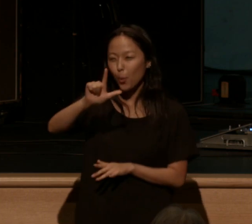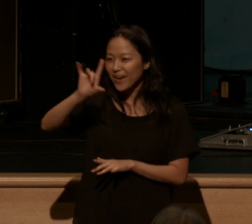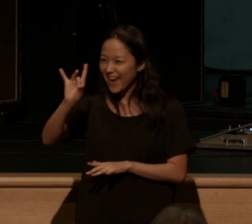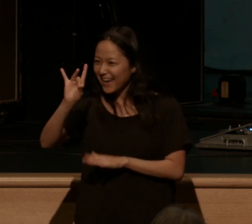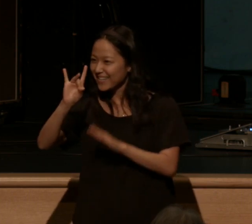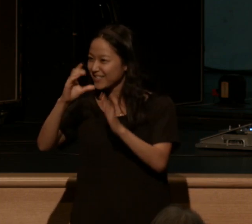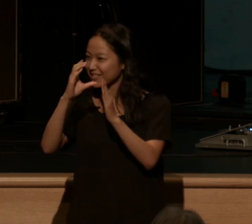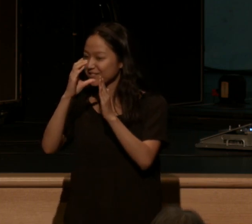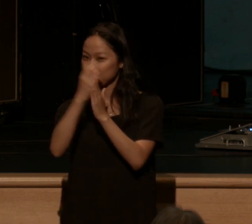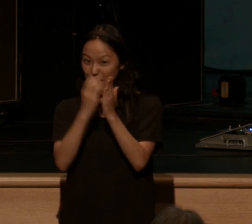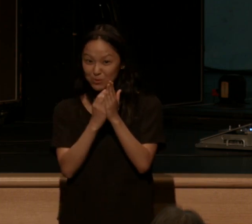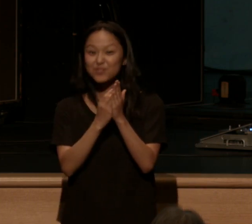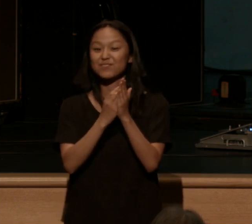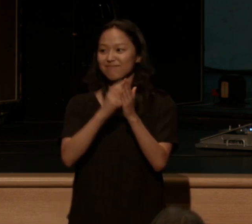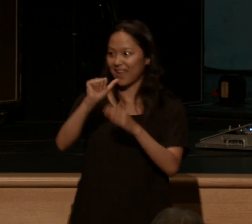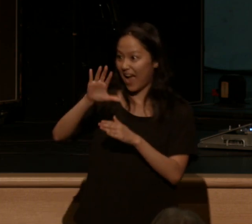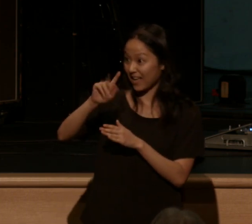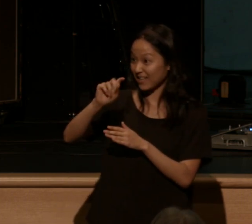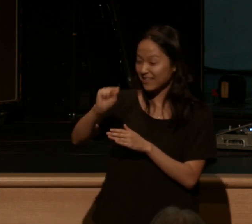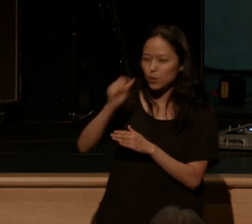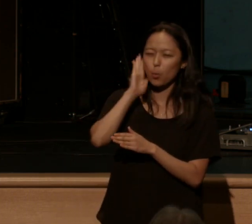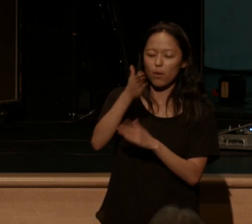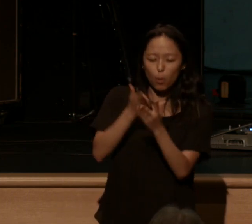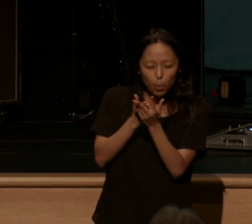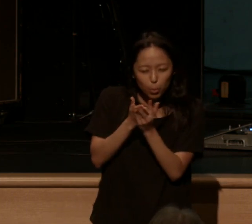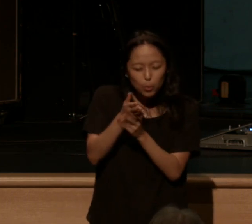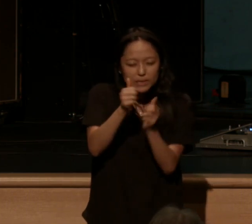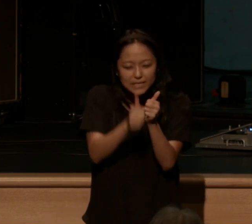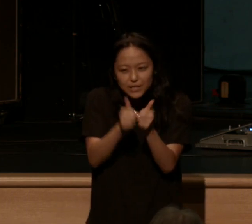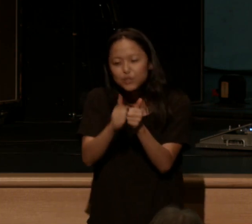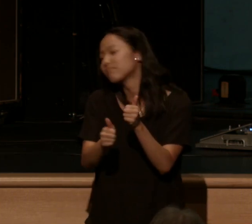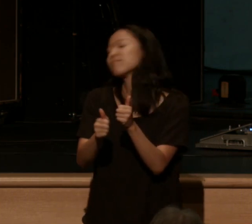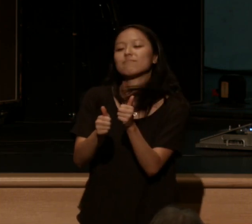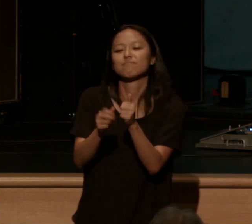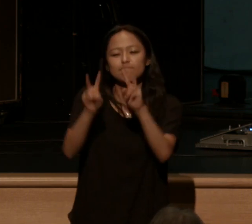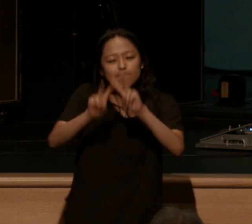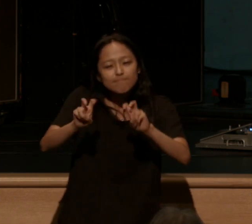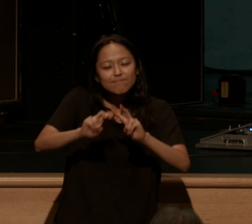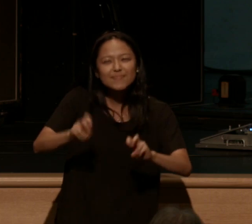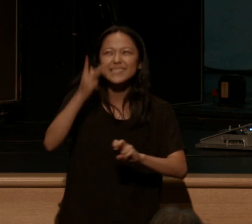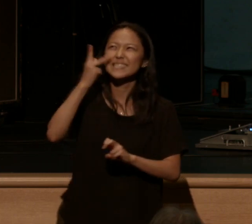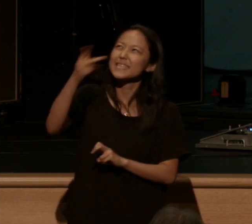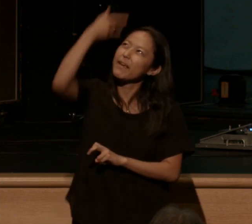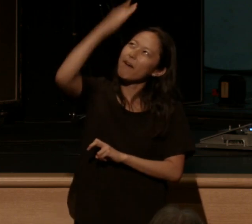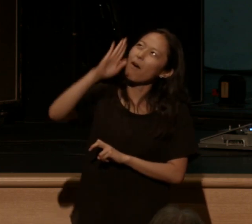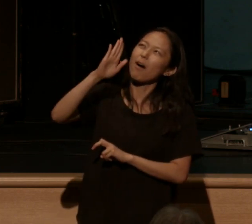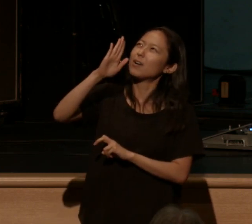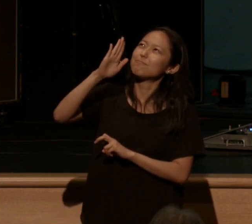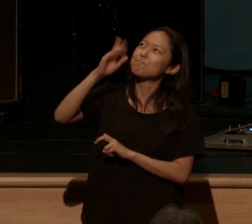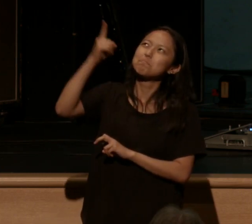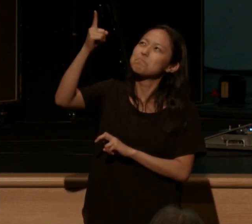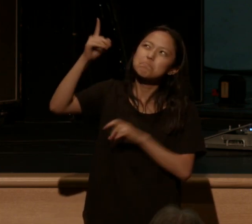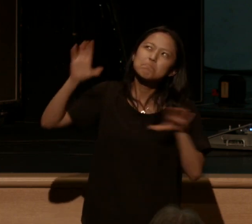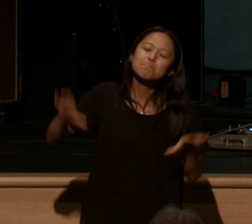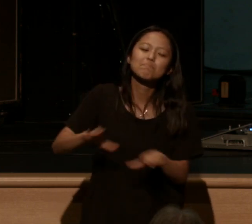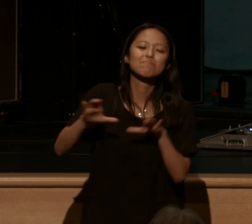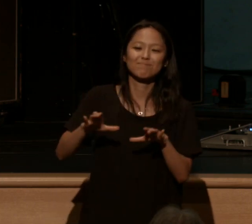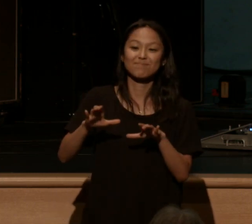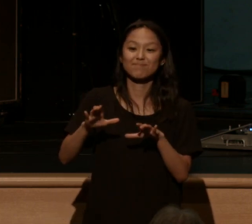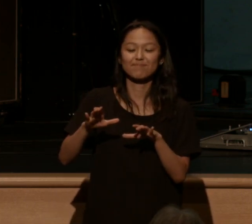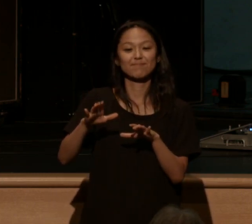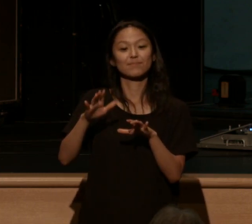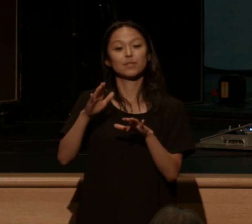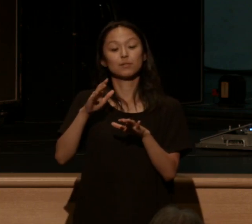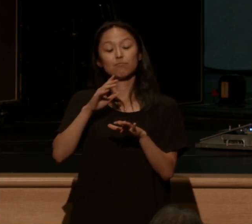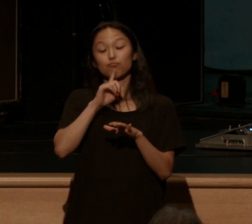in Acts, and we seek to go through each one in some detail and to see what God has for us again this year. Such a fitting